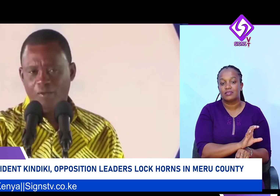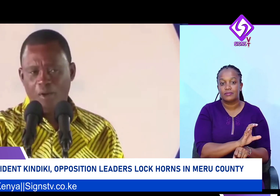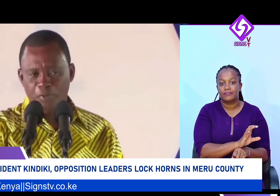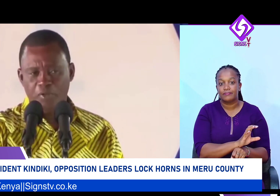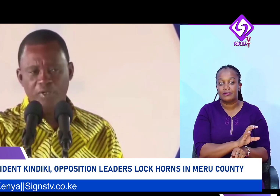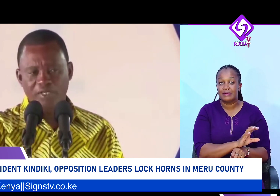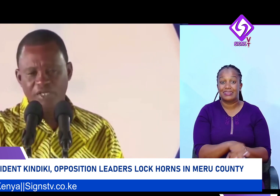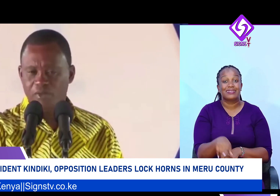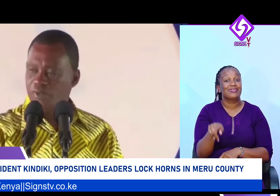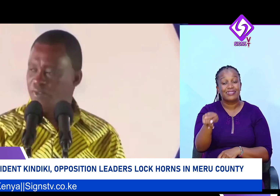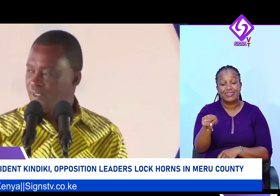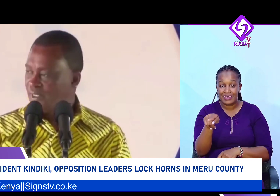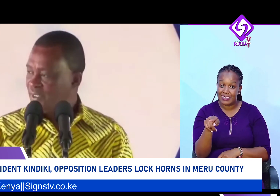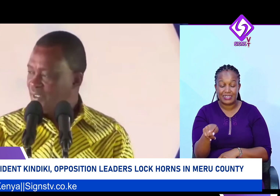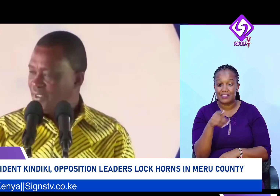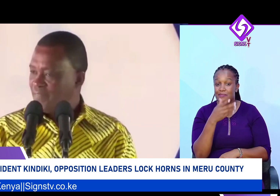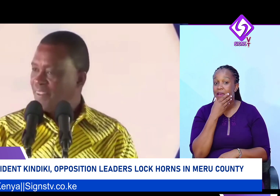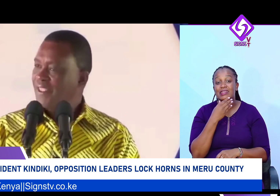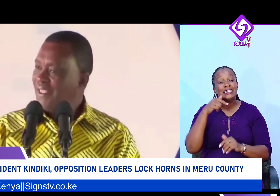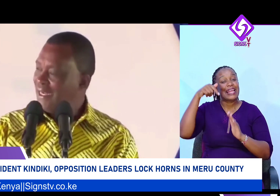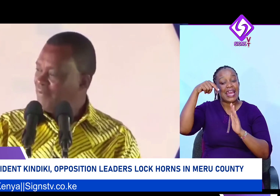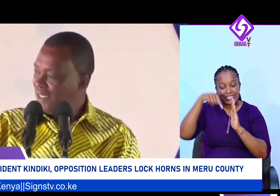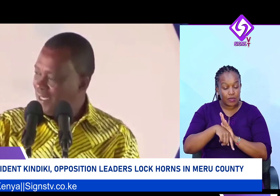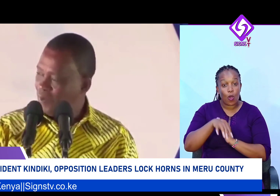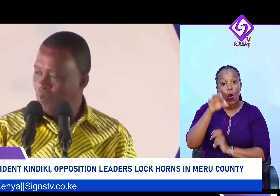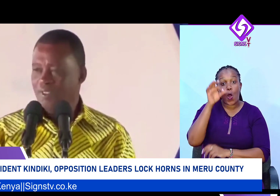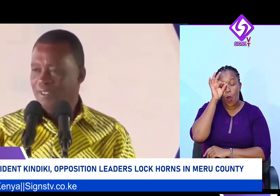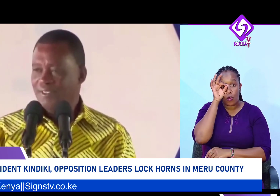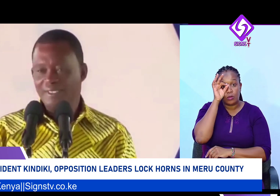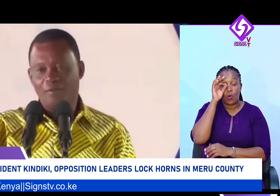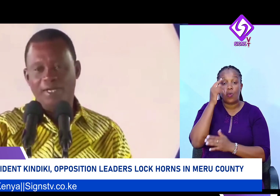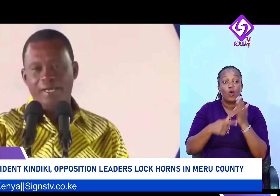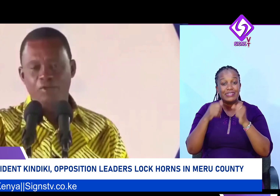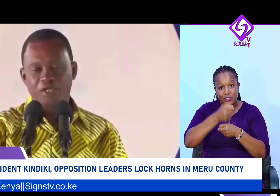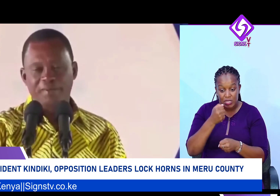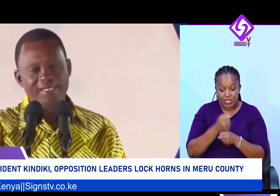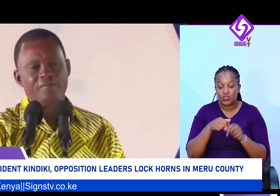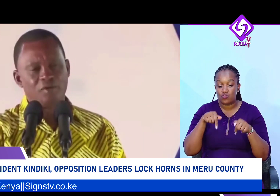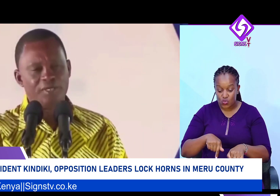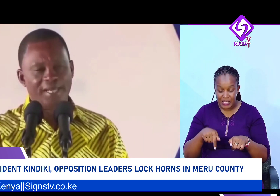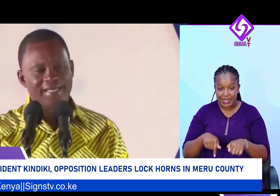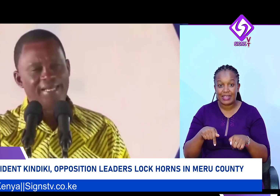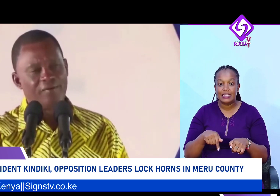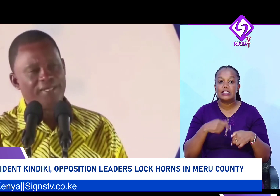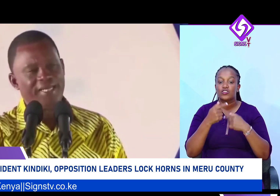ako kwa pool, kwa shimo. Sasa ile anafanya leo, si ni kuendelea kuchimba ile shimo, aendelee kuingia